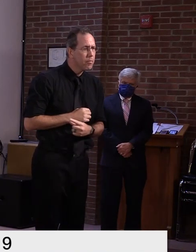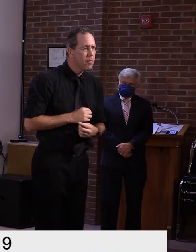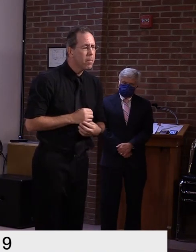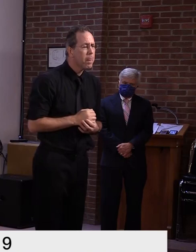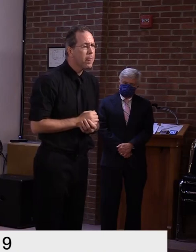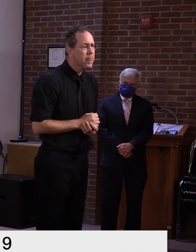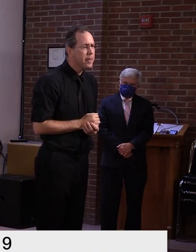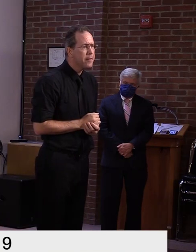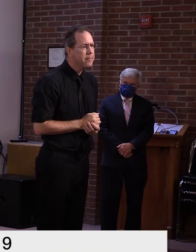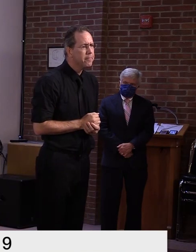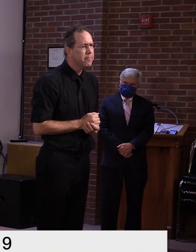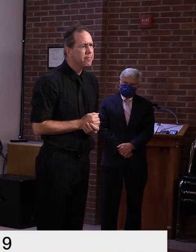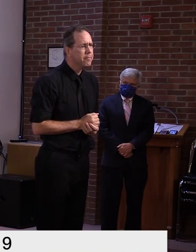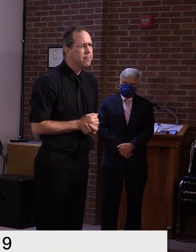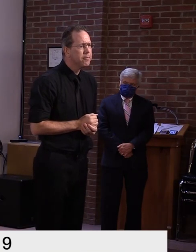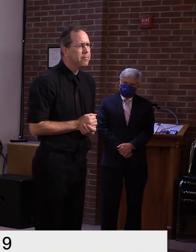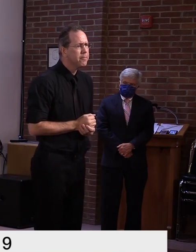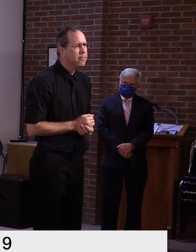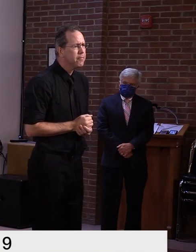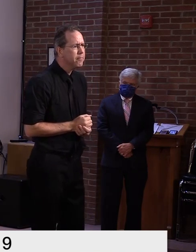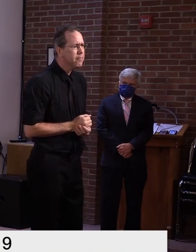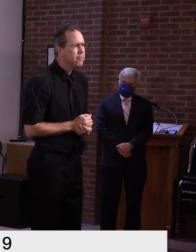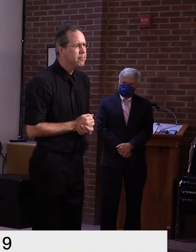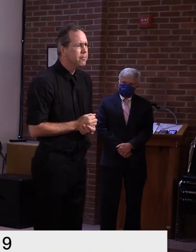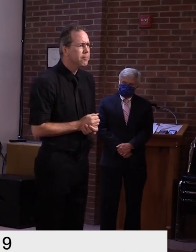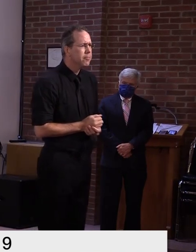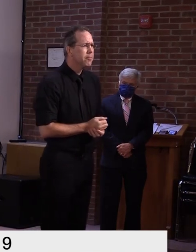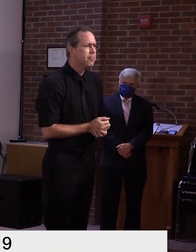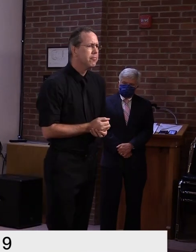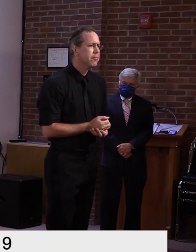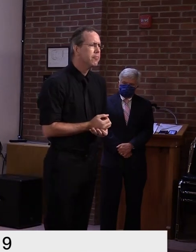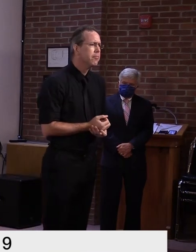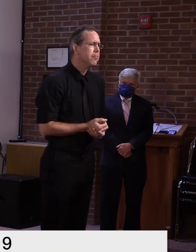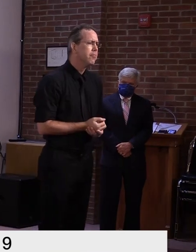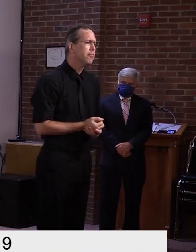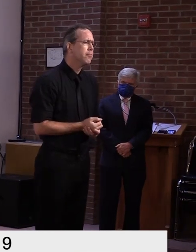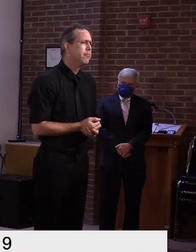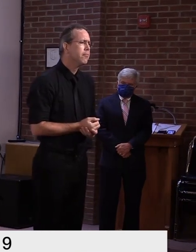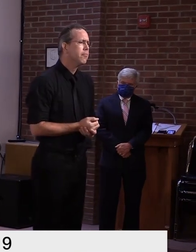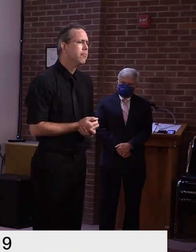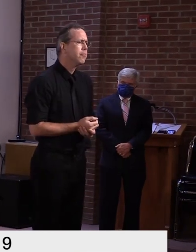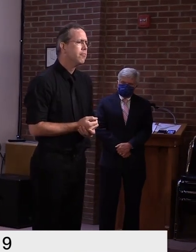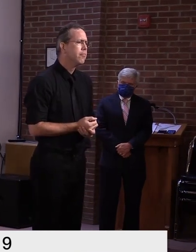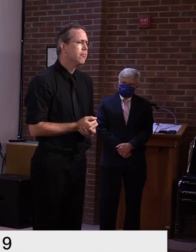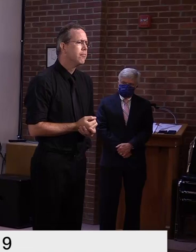there's a test taken, whether it's passed or failed. Right. So would there at least be a financial?